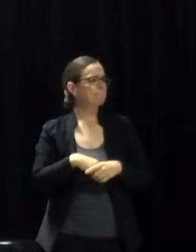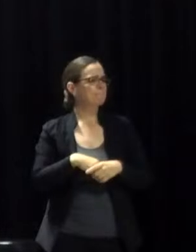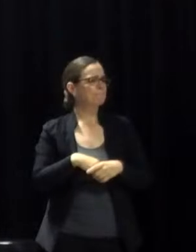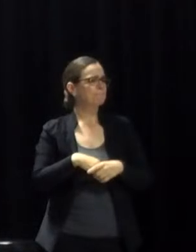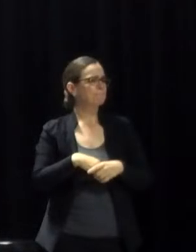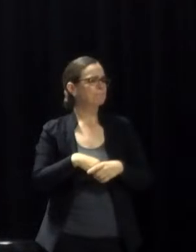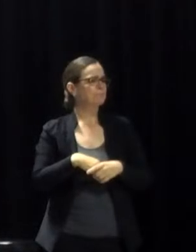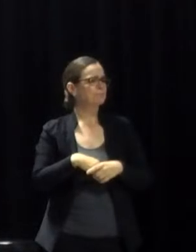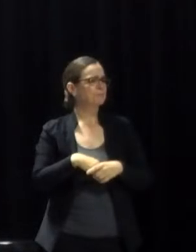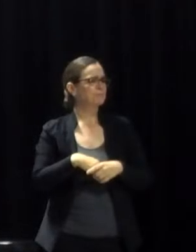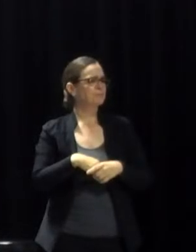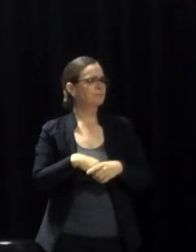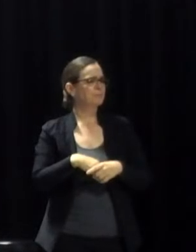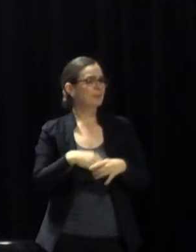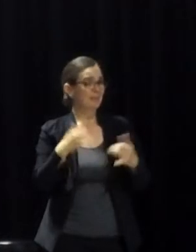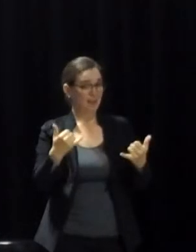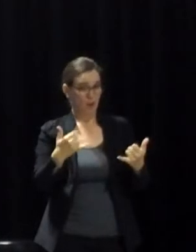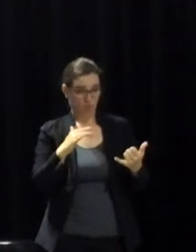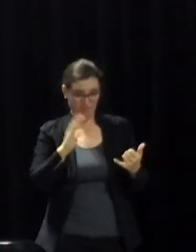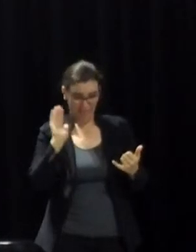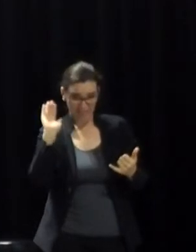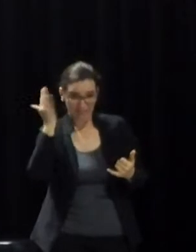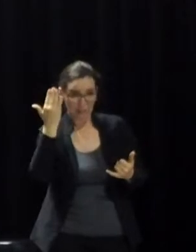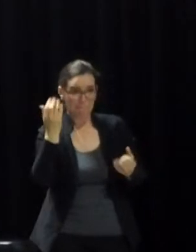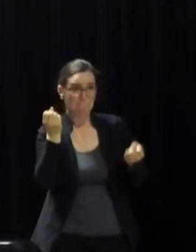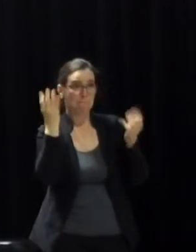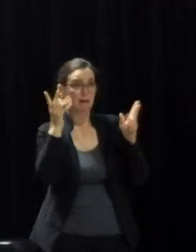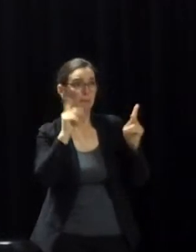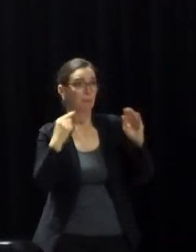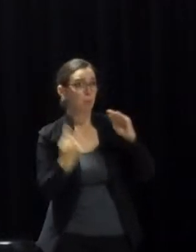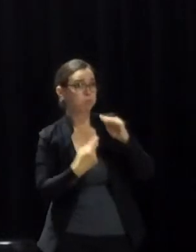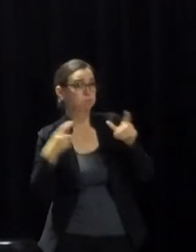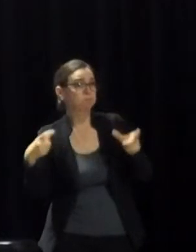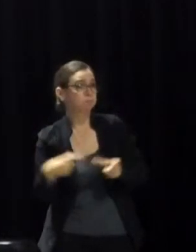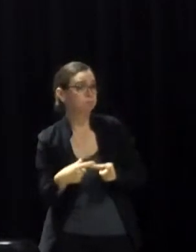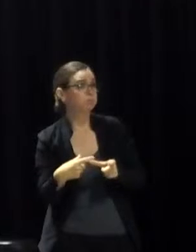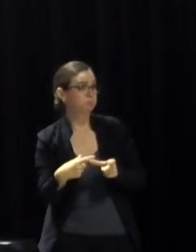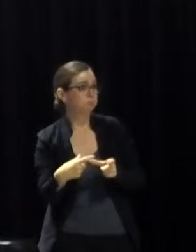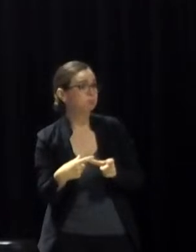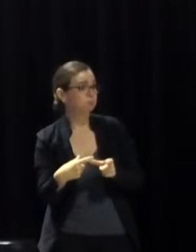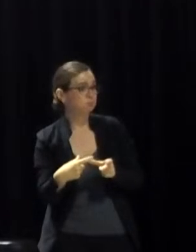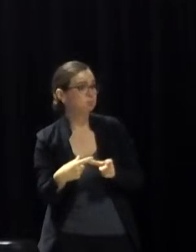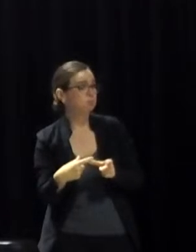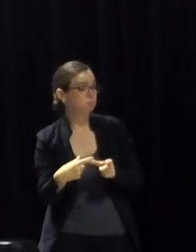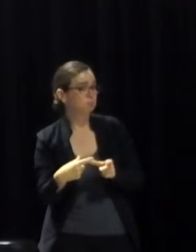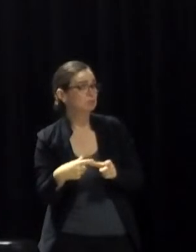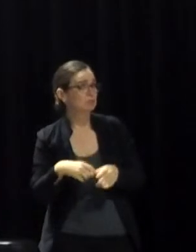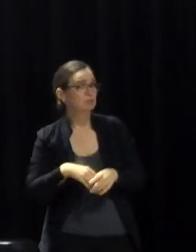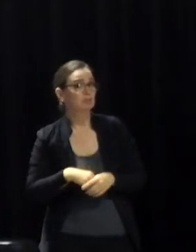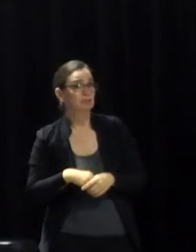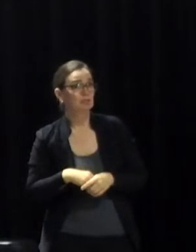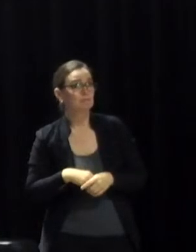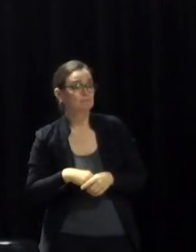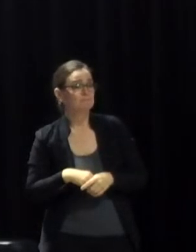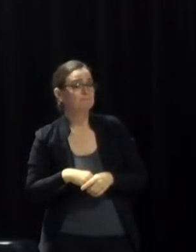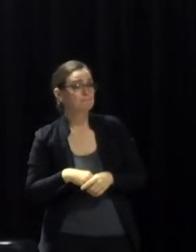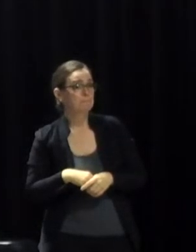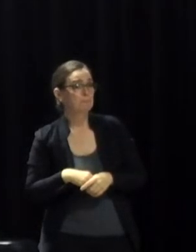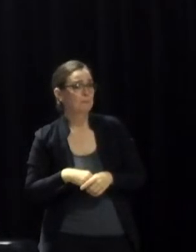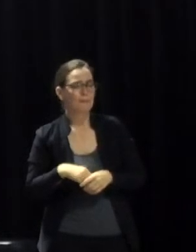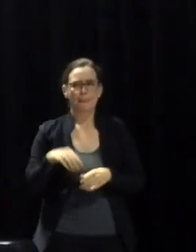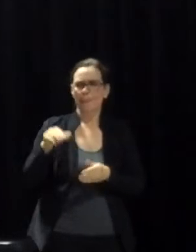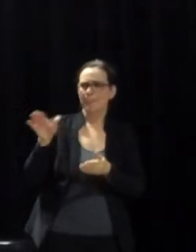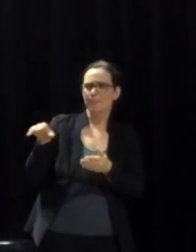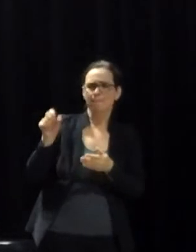on this week? System, right? So we have about 86, somewhere between 17 and 80. Yeah.